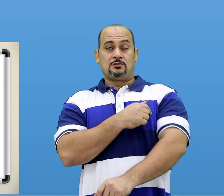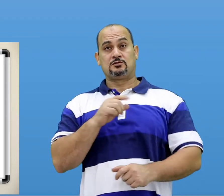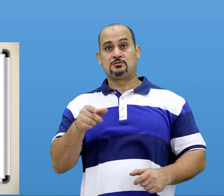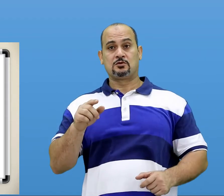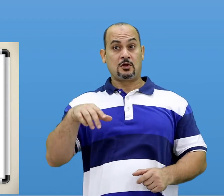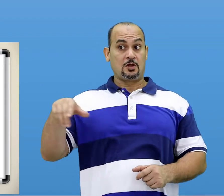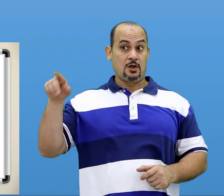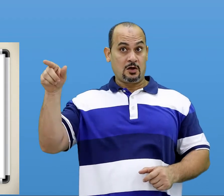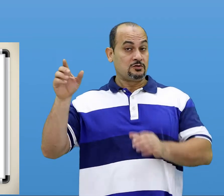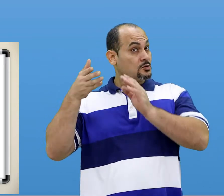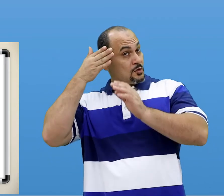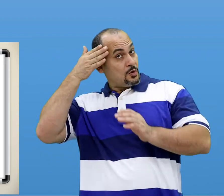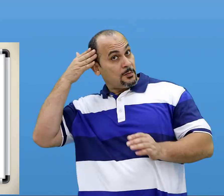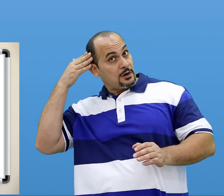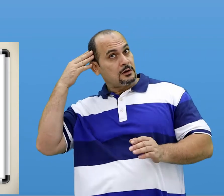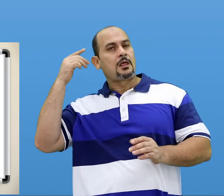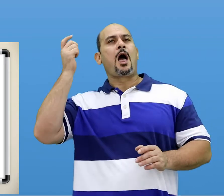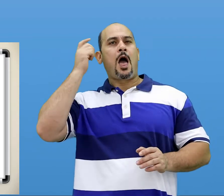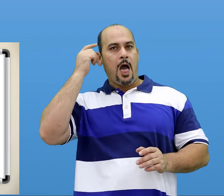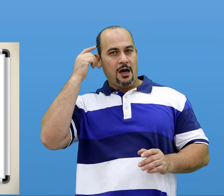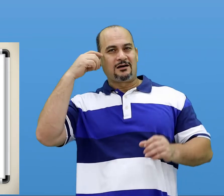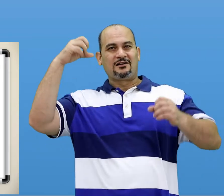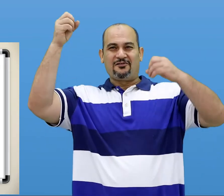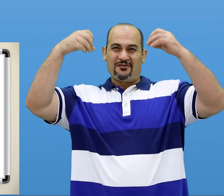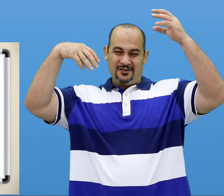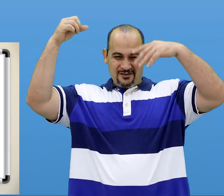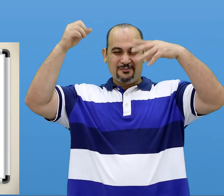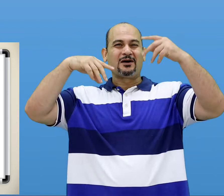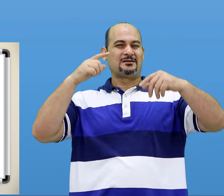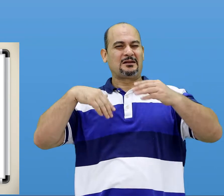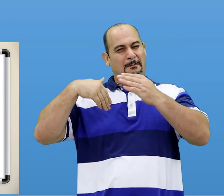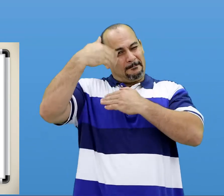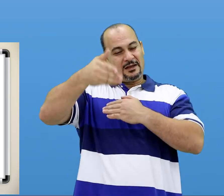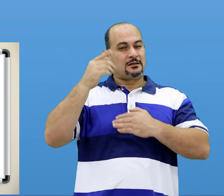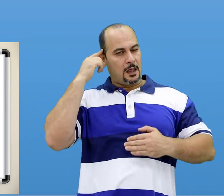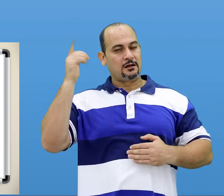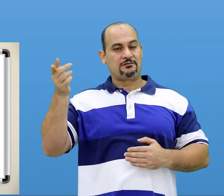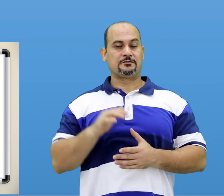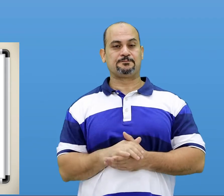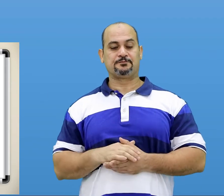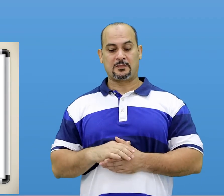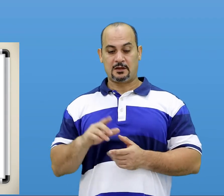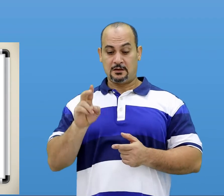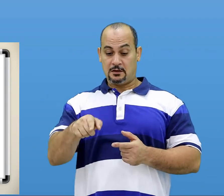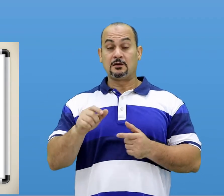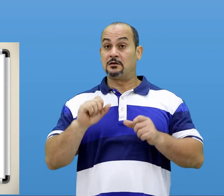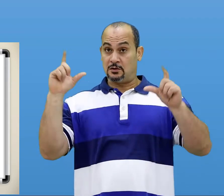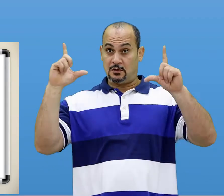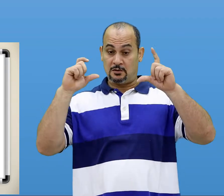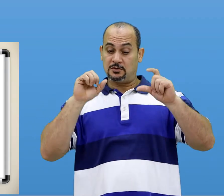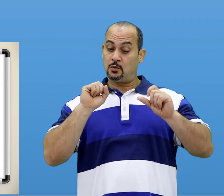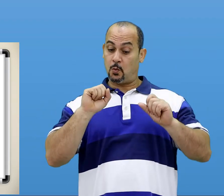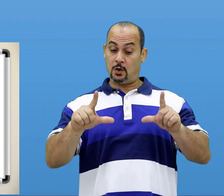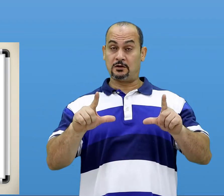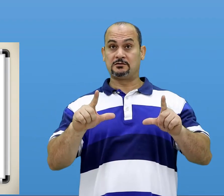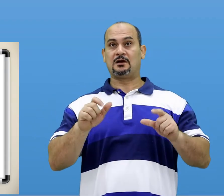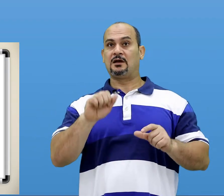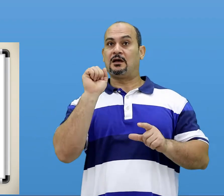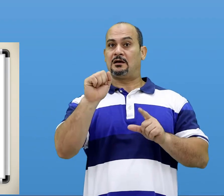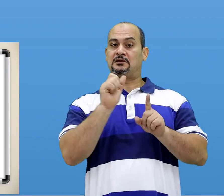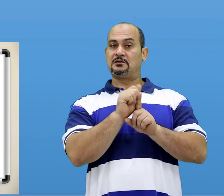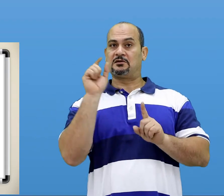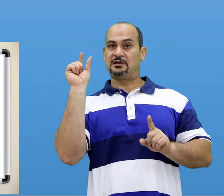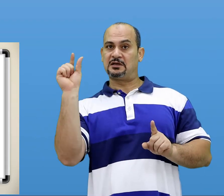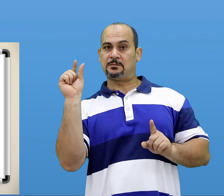Meteorologists have predicted heavy rain during the next 2 days. This picture refers to